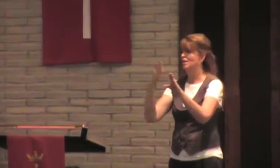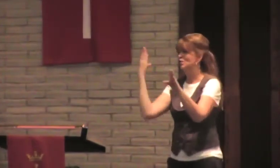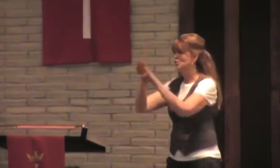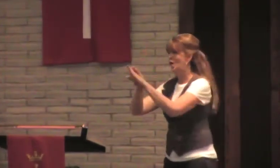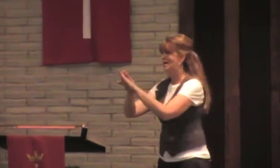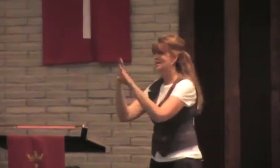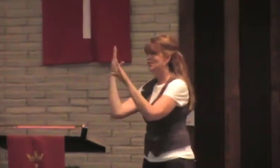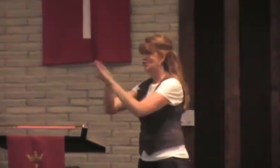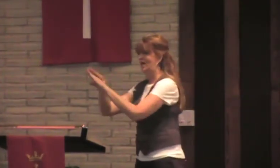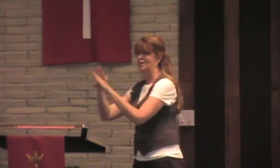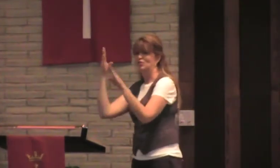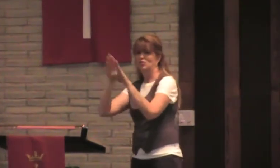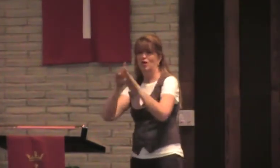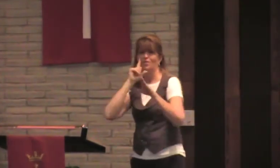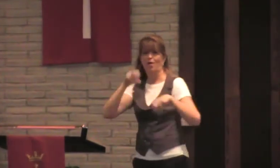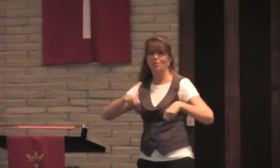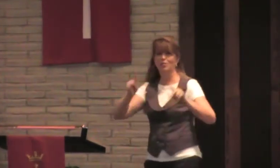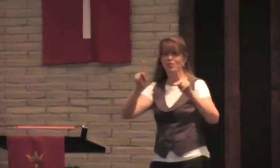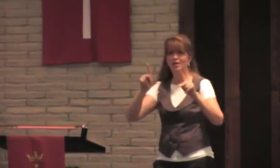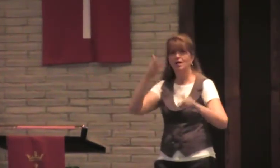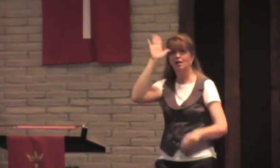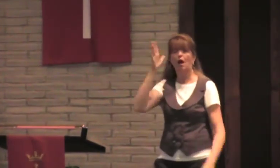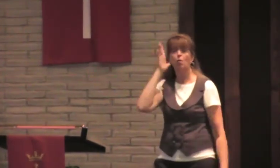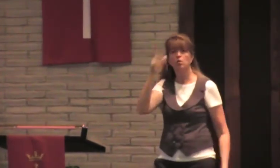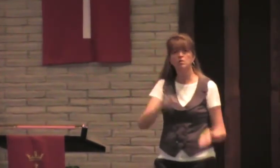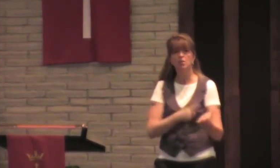And God will shut the doors.